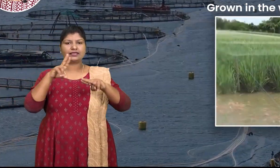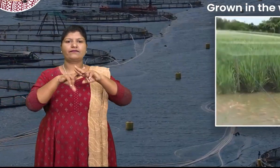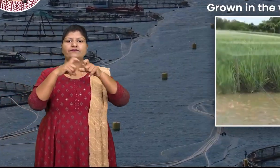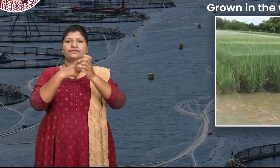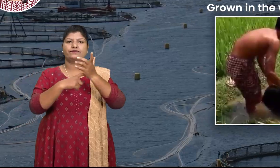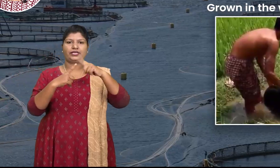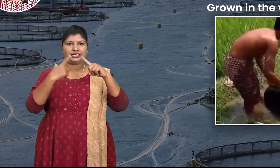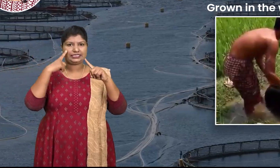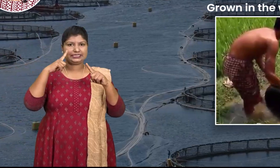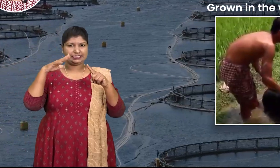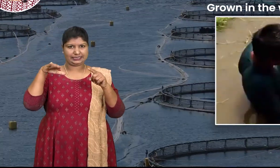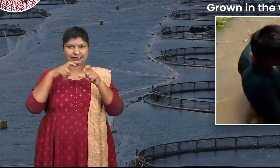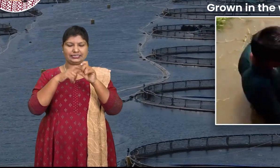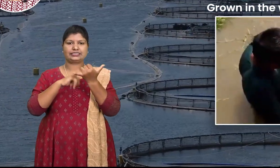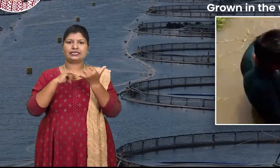fertilizers